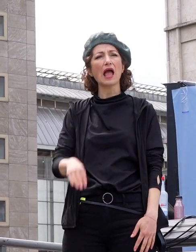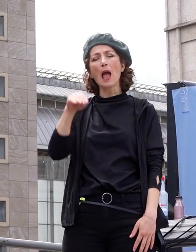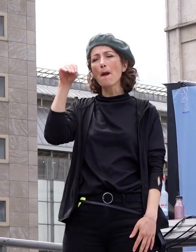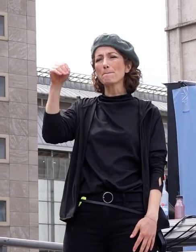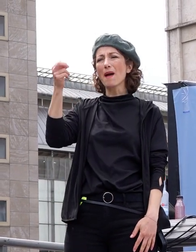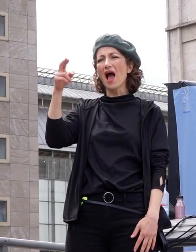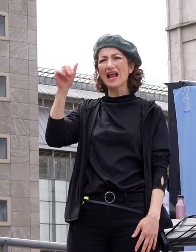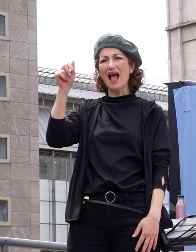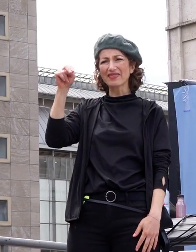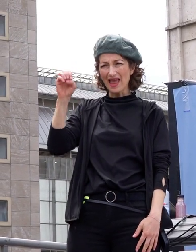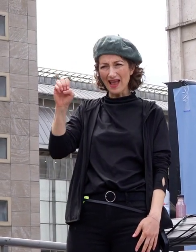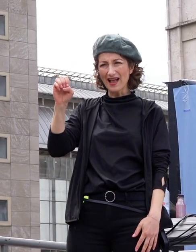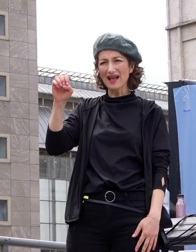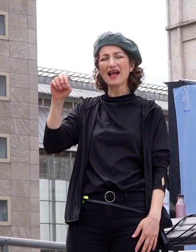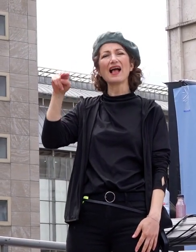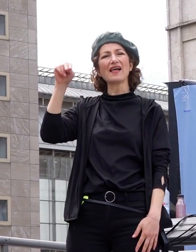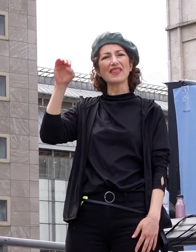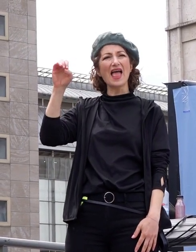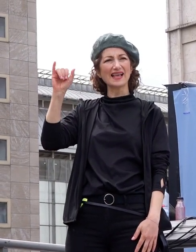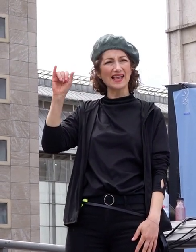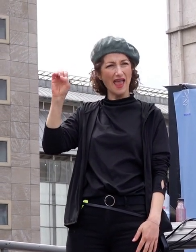Mariam Ndeye Sarr,